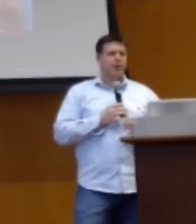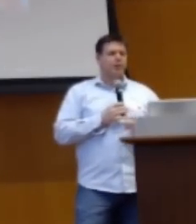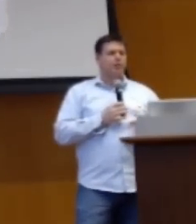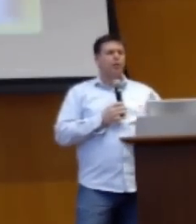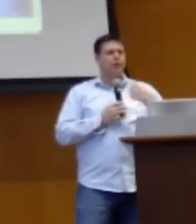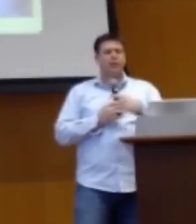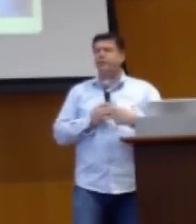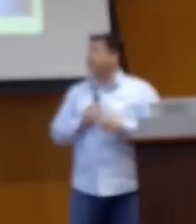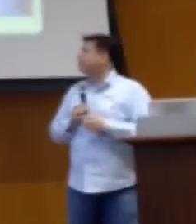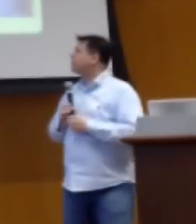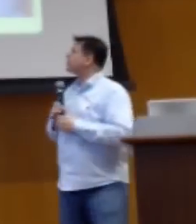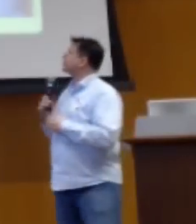So, here are some of the new ones.